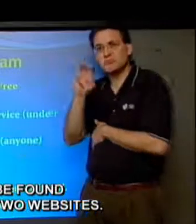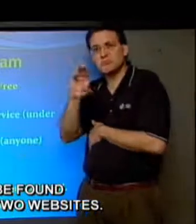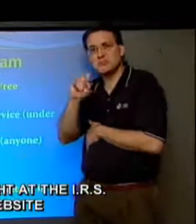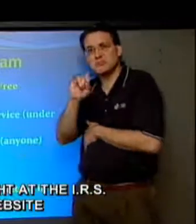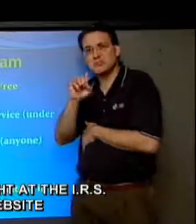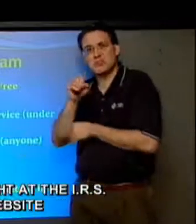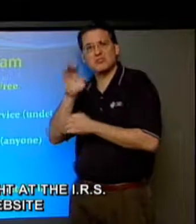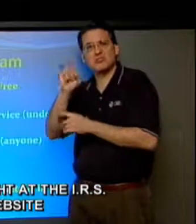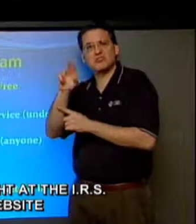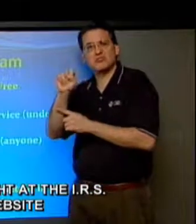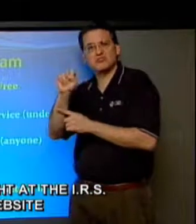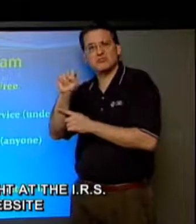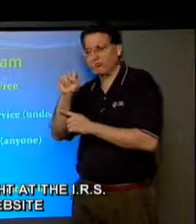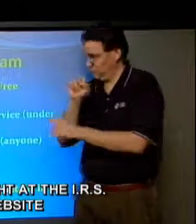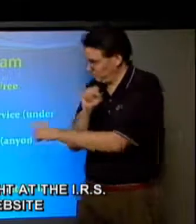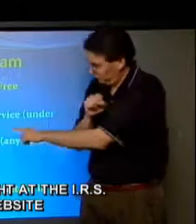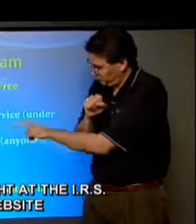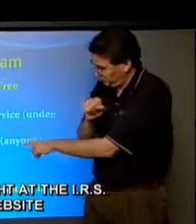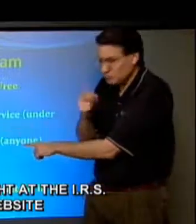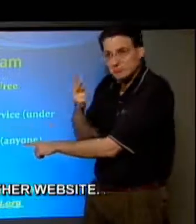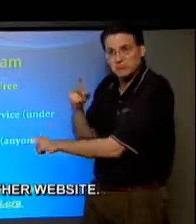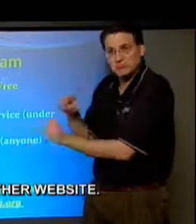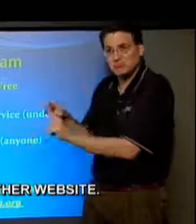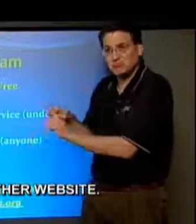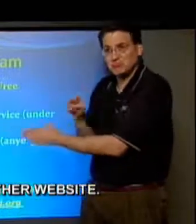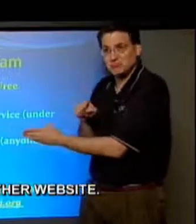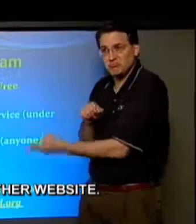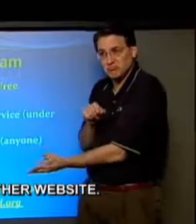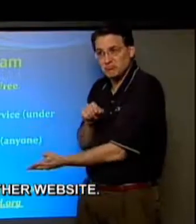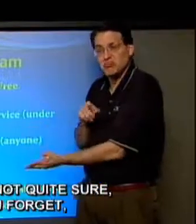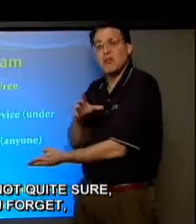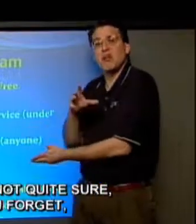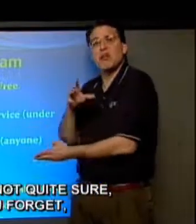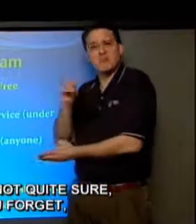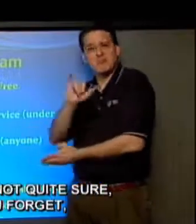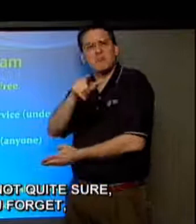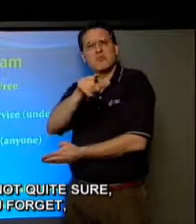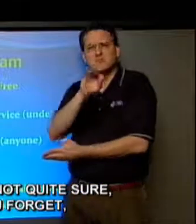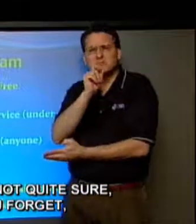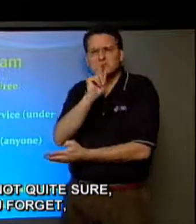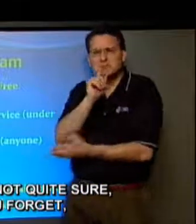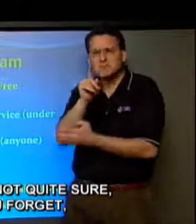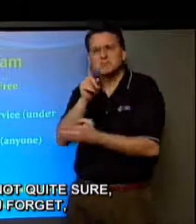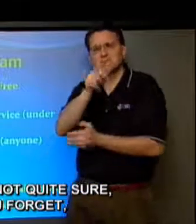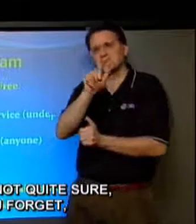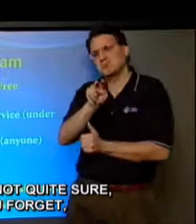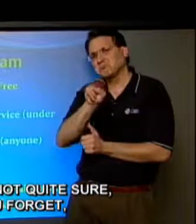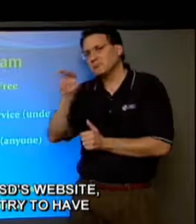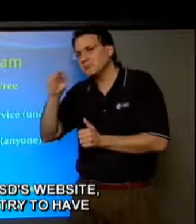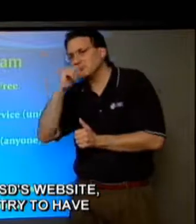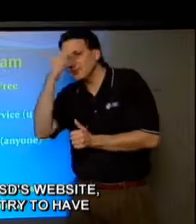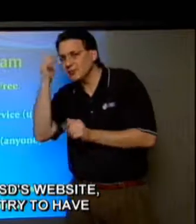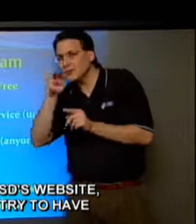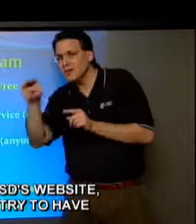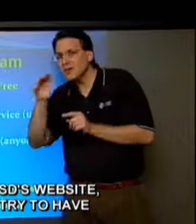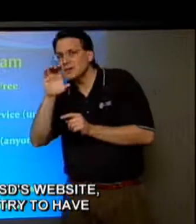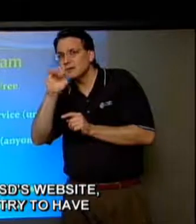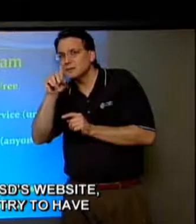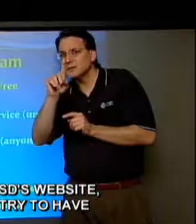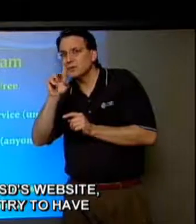either right at the IRS website or this other website. If you're not quite sure, don't forget, look at the CSD's website. We'll